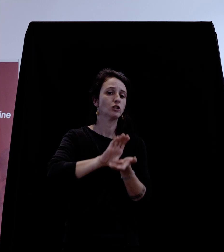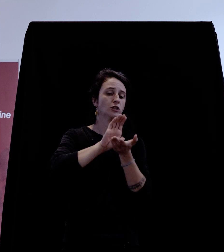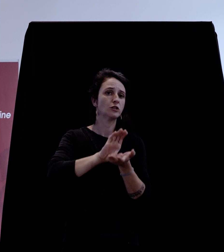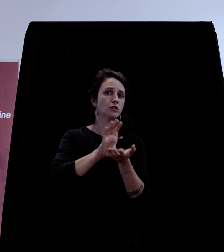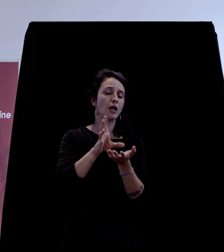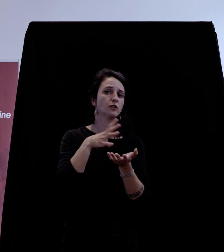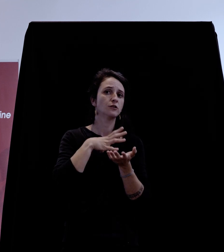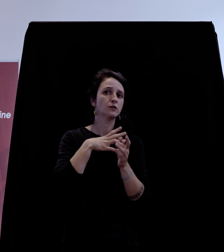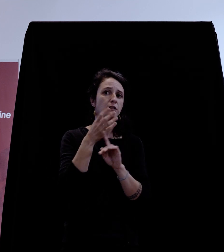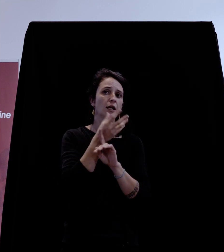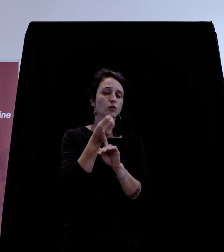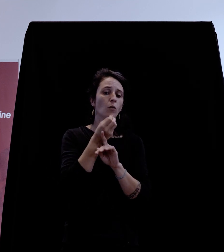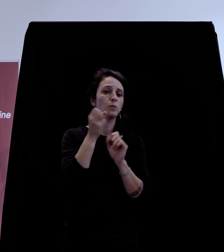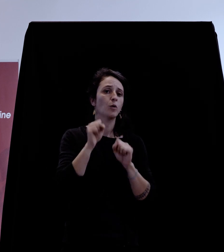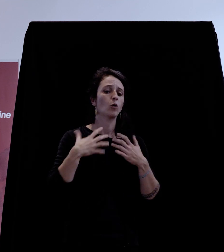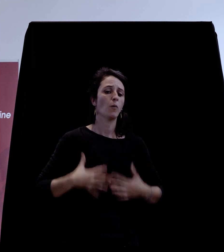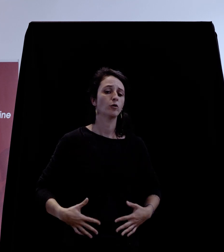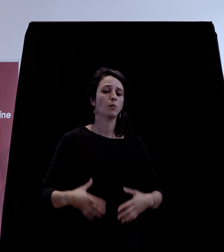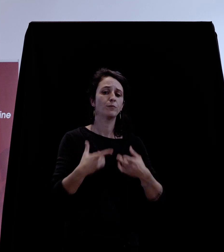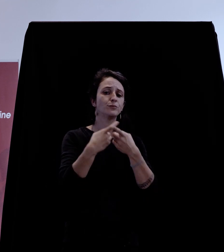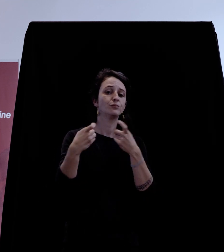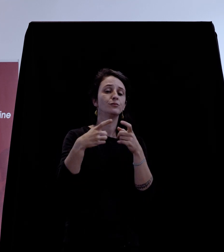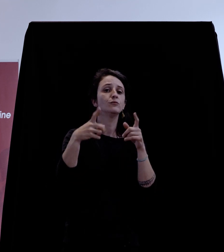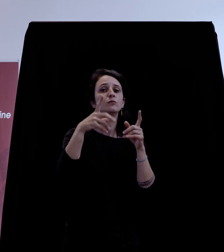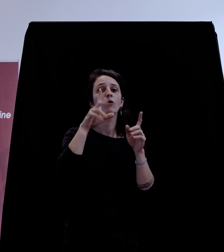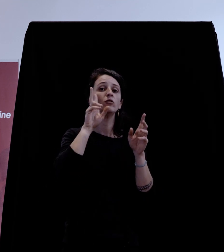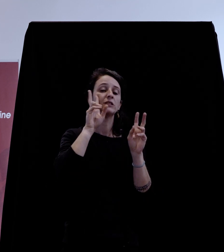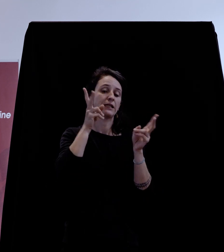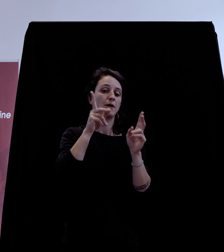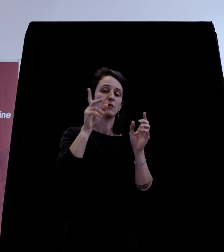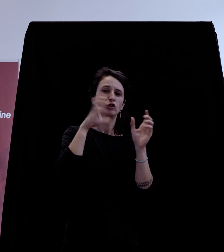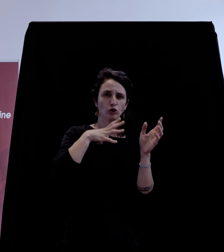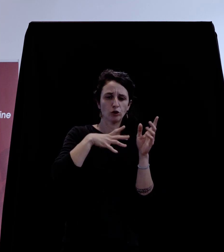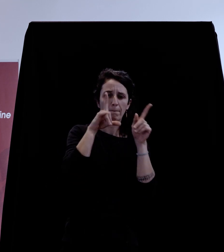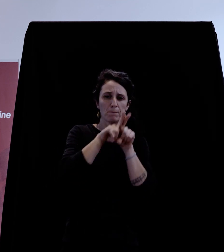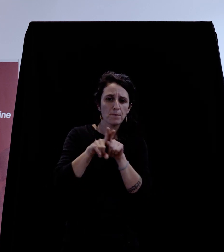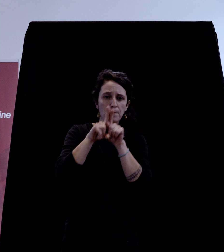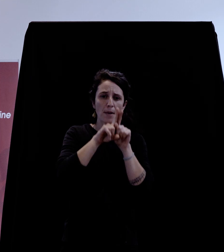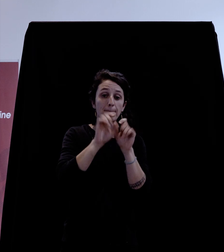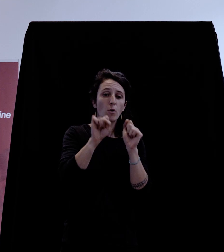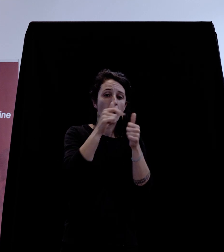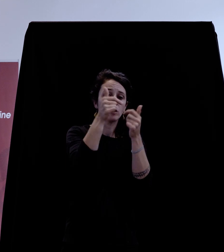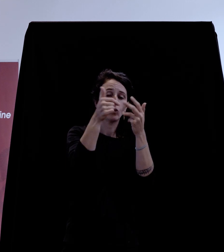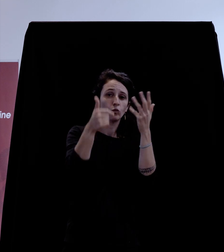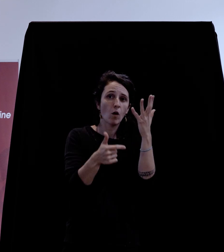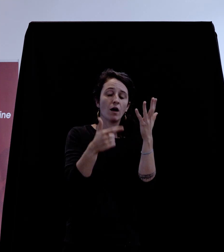be seen. Sometimes they're categorized as, I remember to use this,